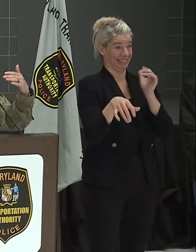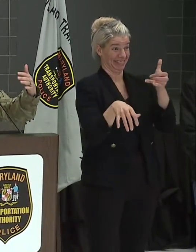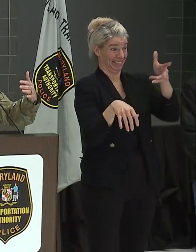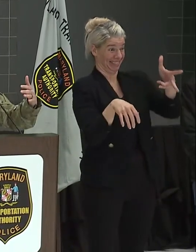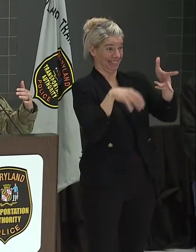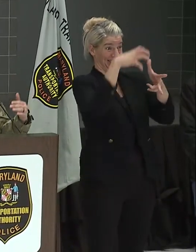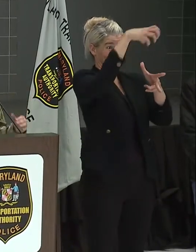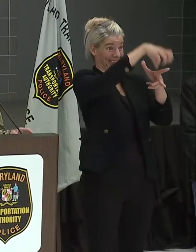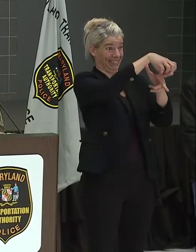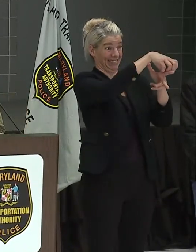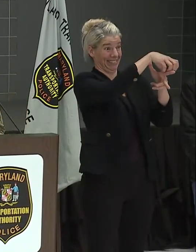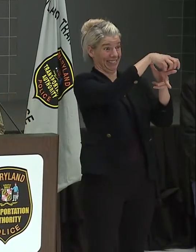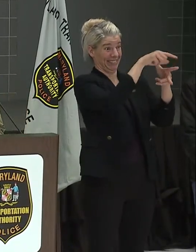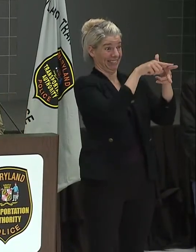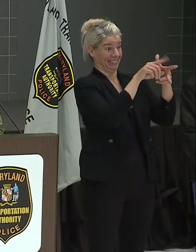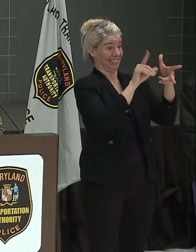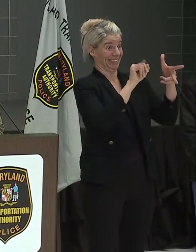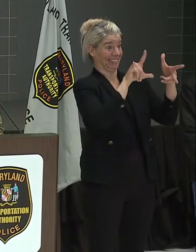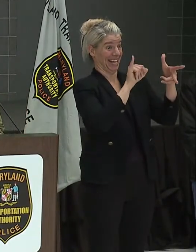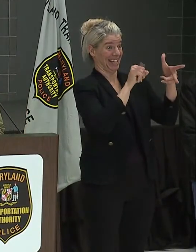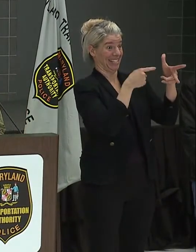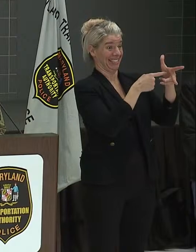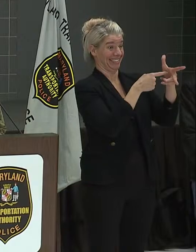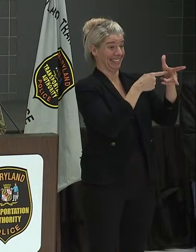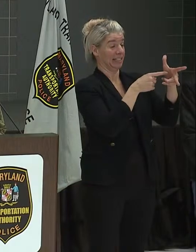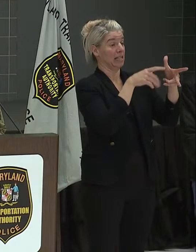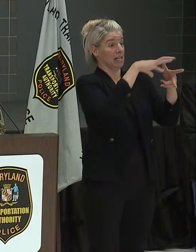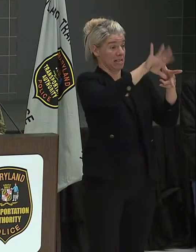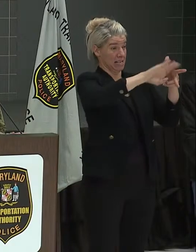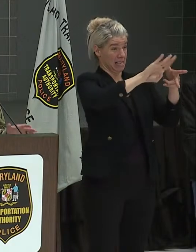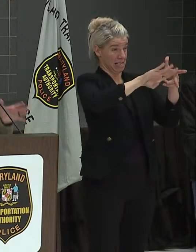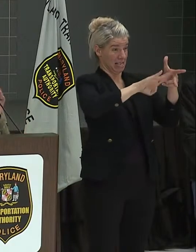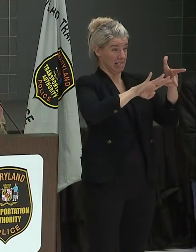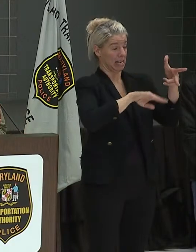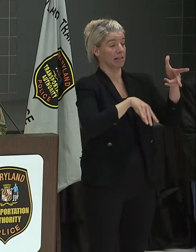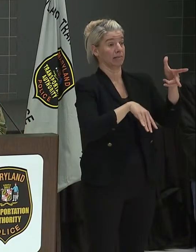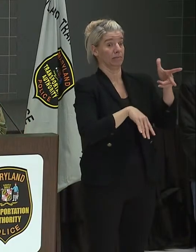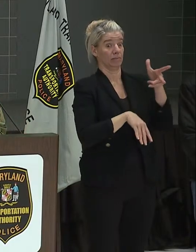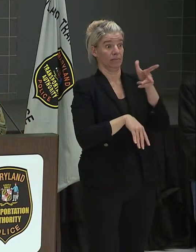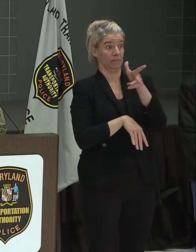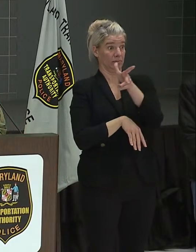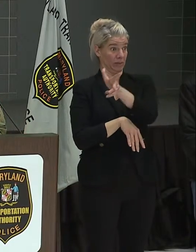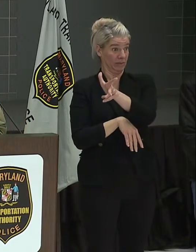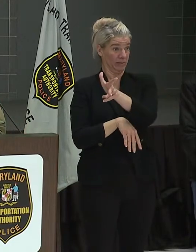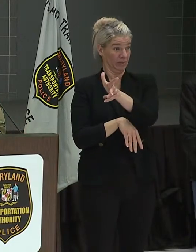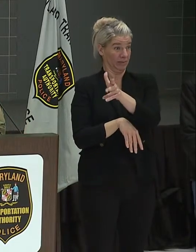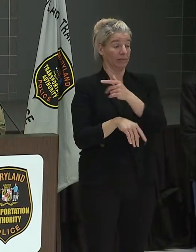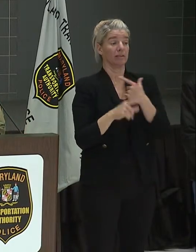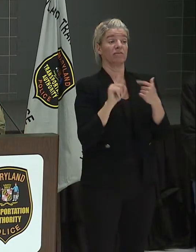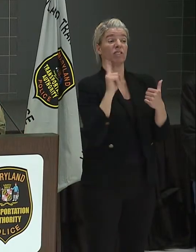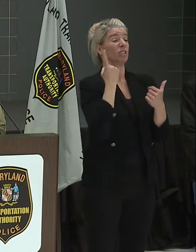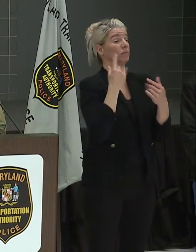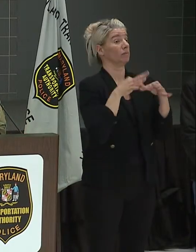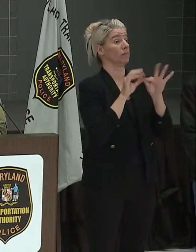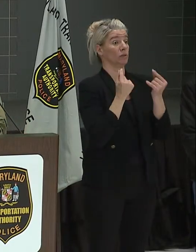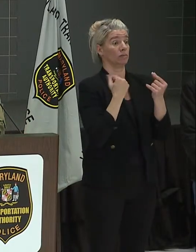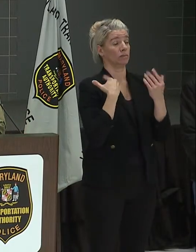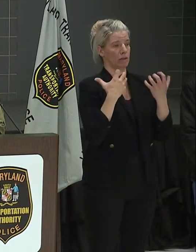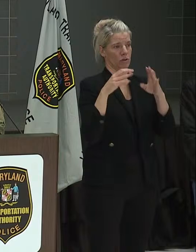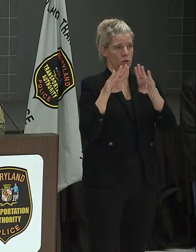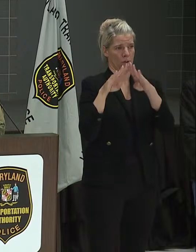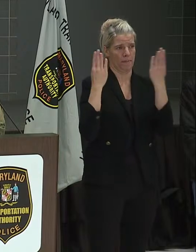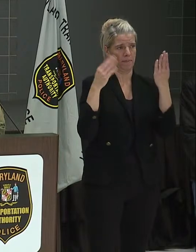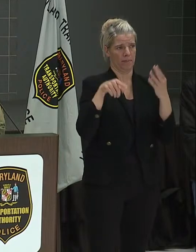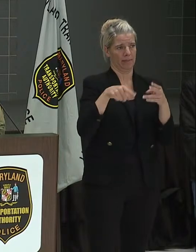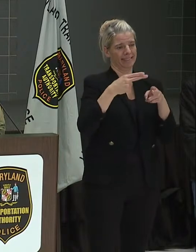what's going to happen to the dolly when we remove it? So the first thing that we're focused on is opening the temporary